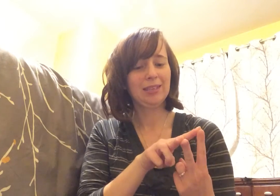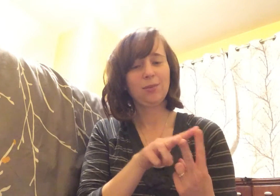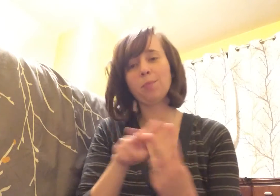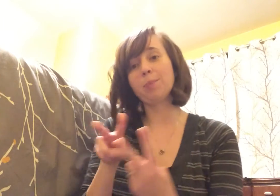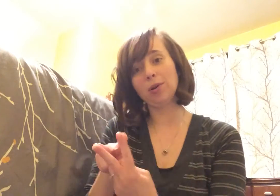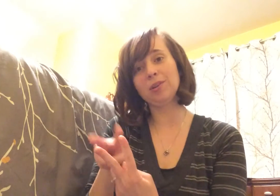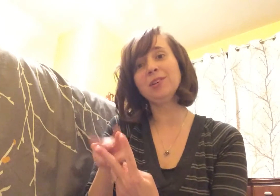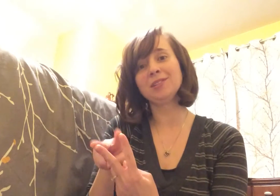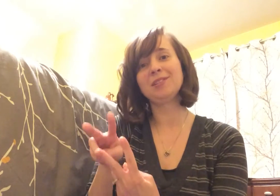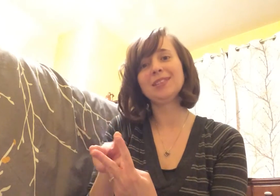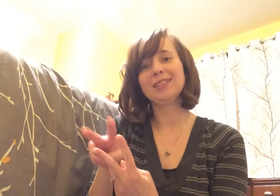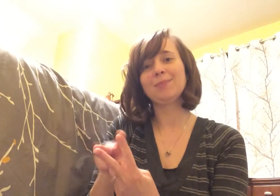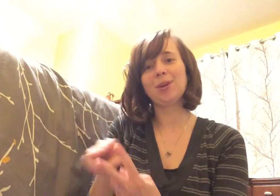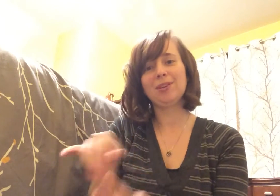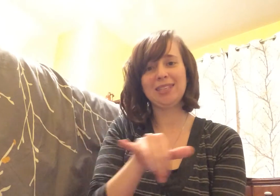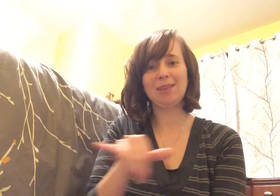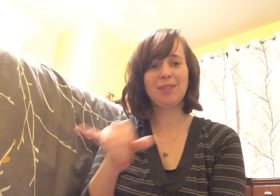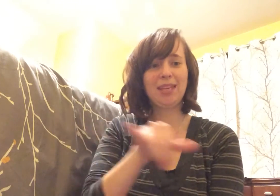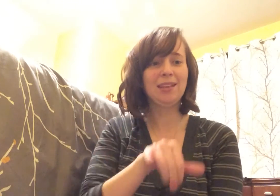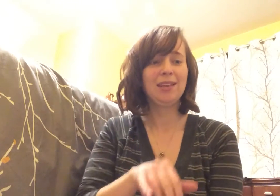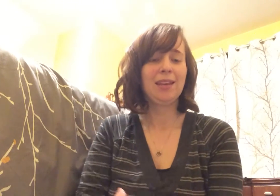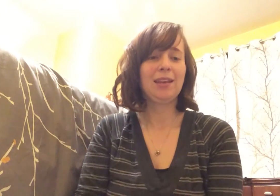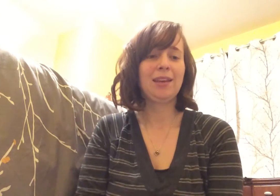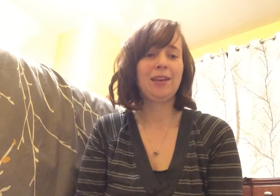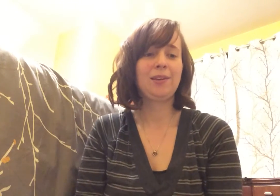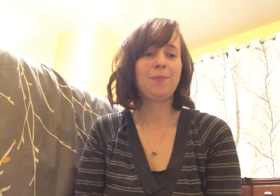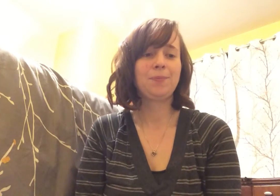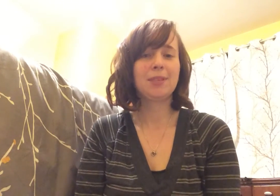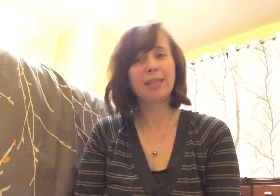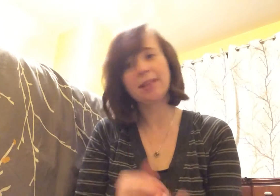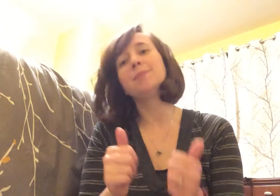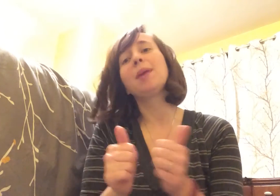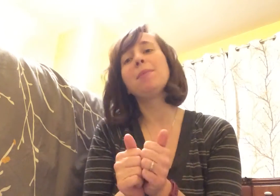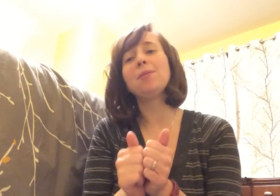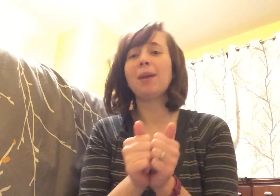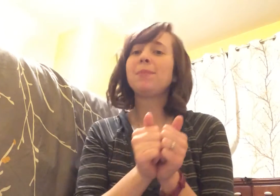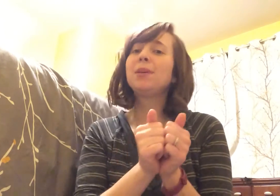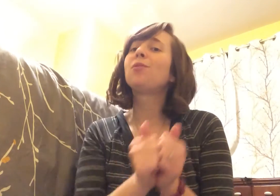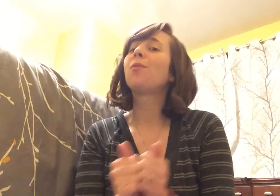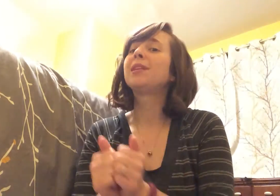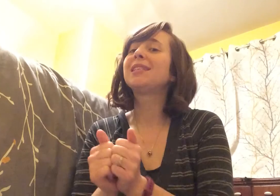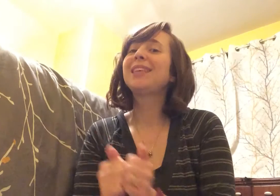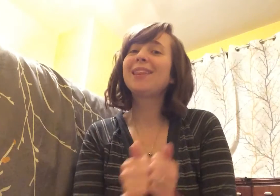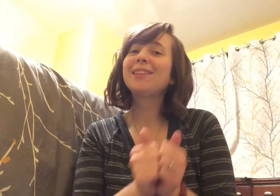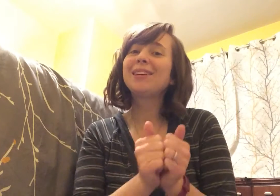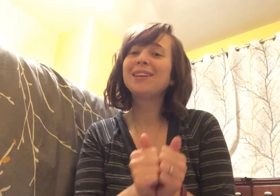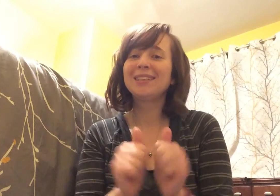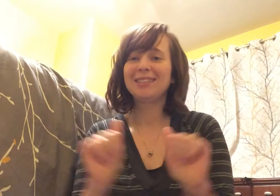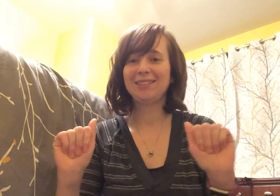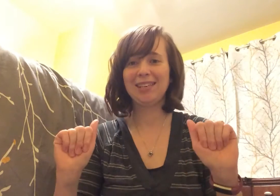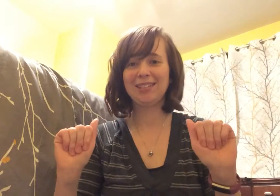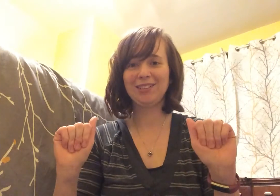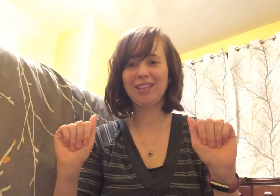or partner. Partner, same thing. And maybe you might be going together. Okay, so the